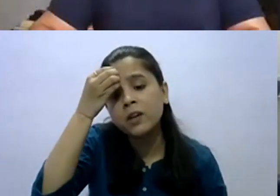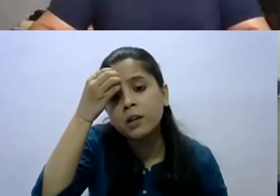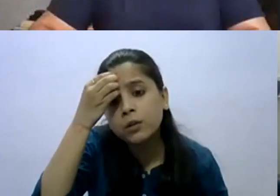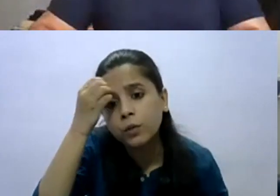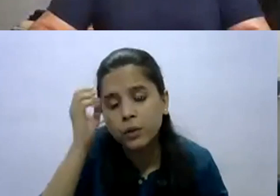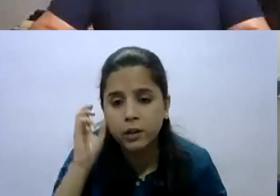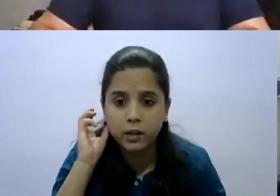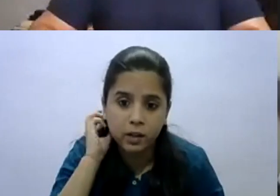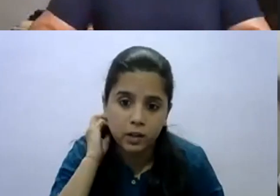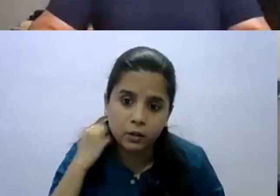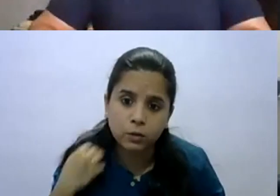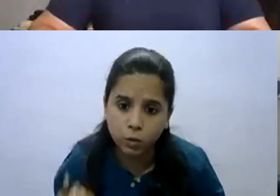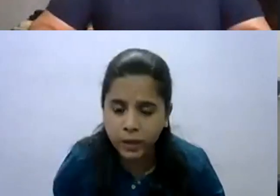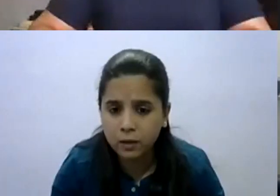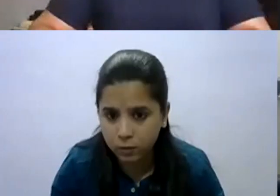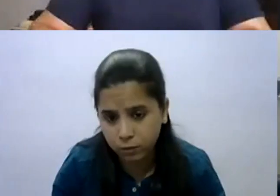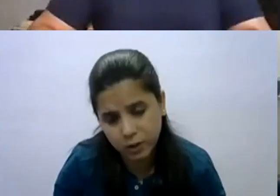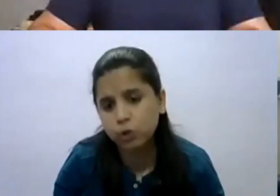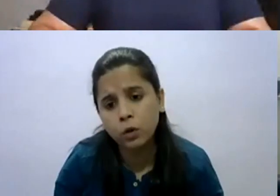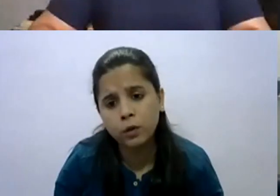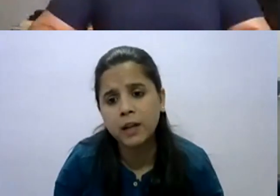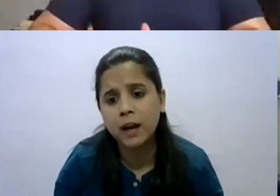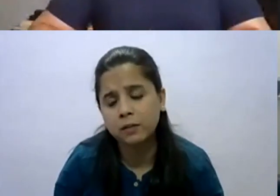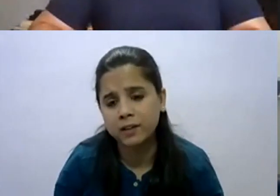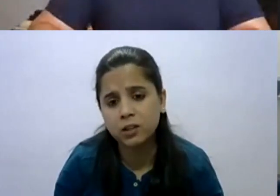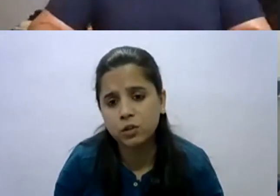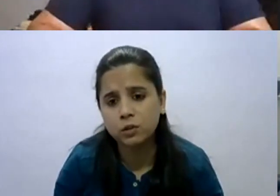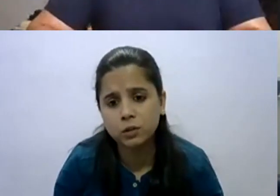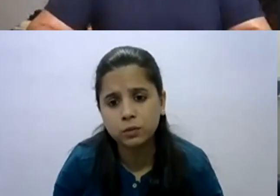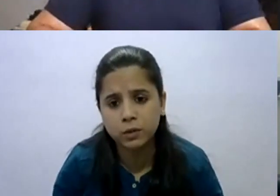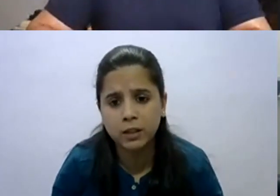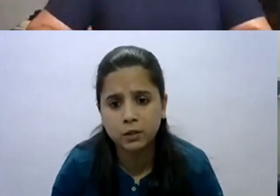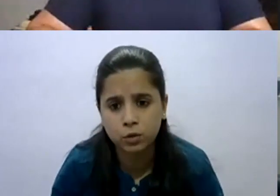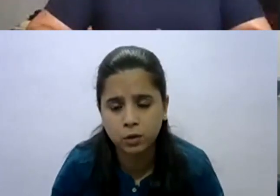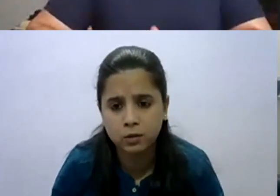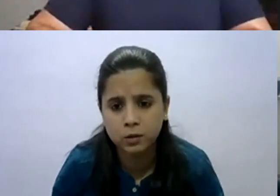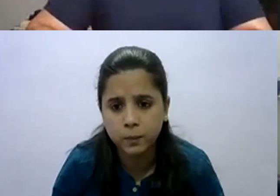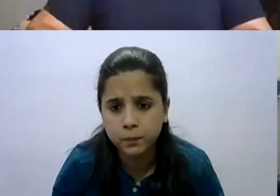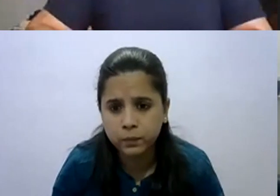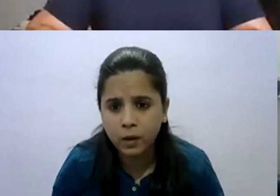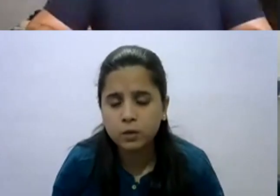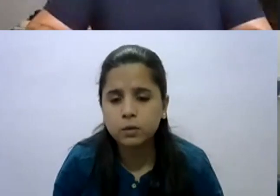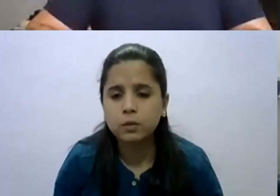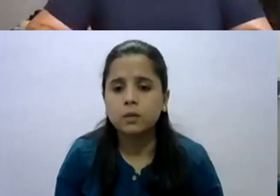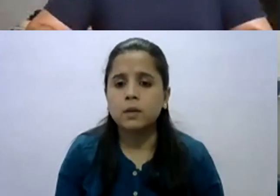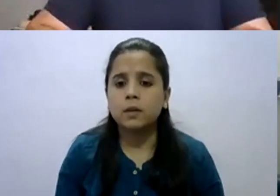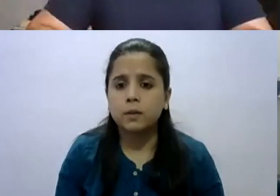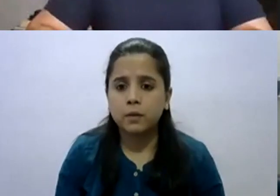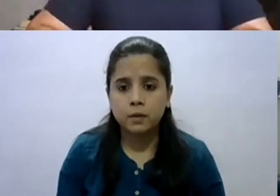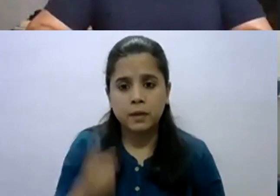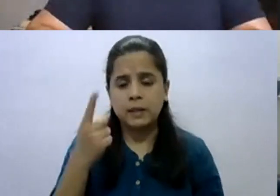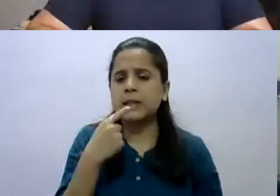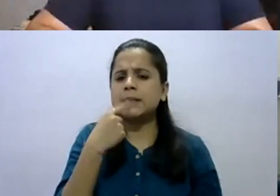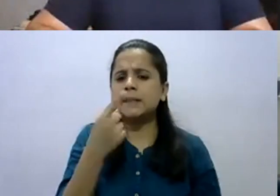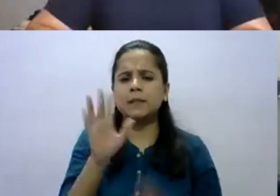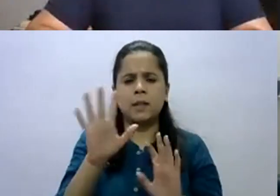than 300 to 400. We should go for that vaccination also, for the sugar also? Okay, let's make